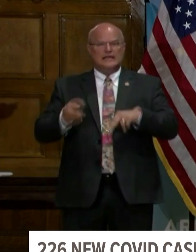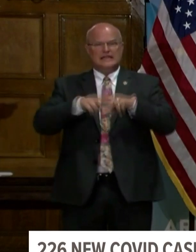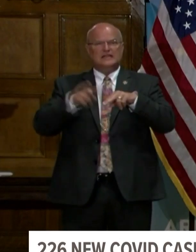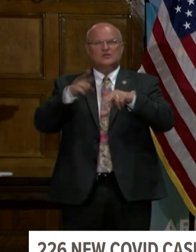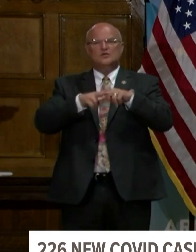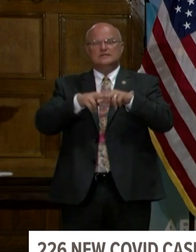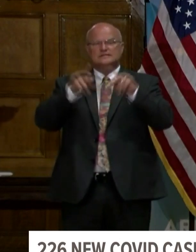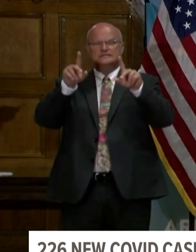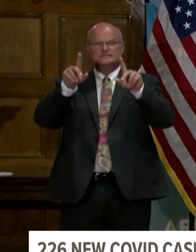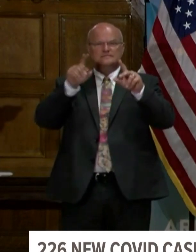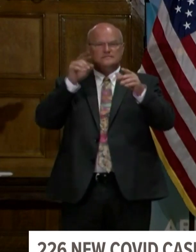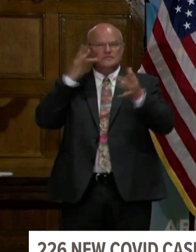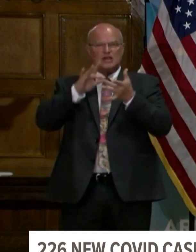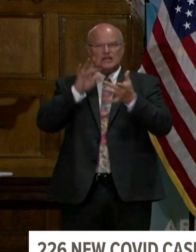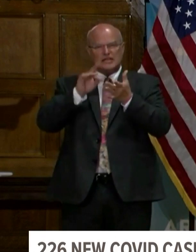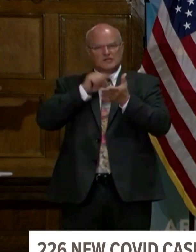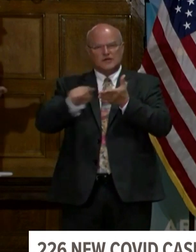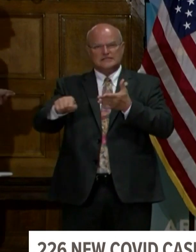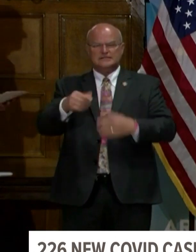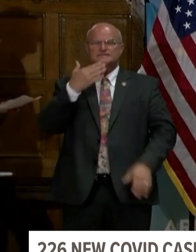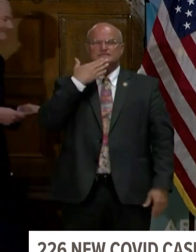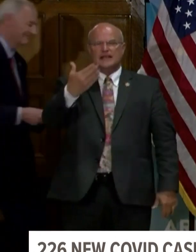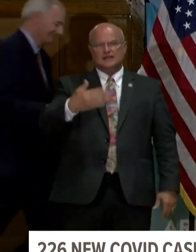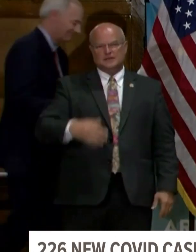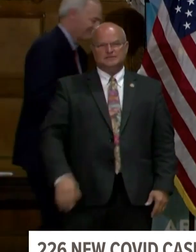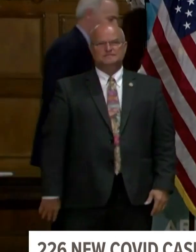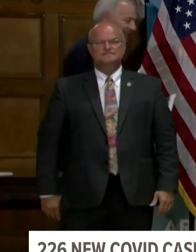our capacity. Thank you.